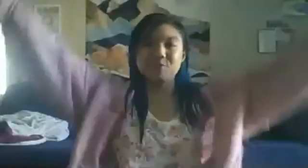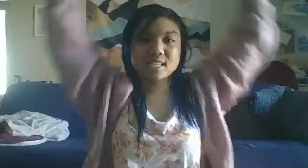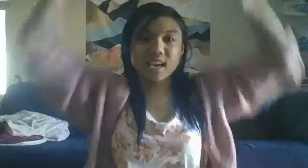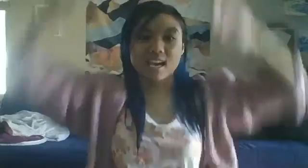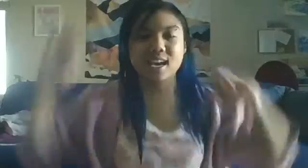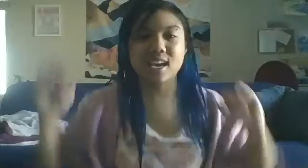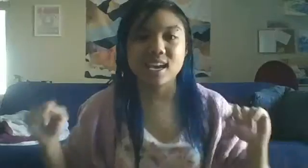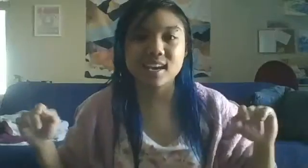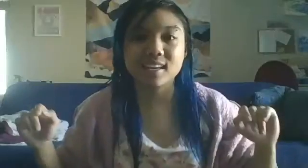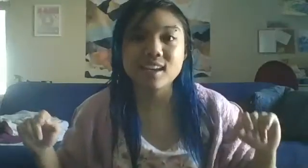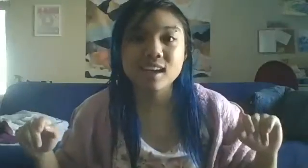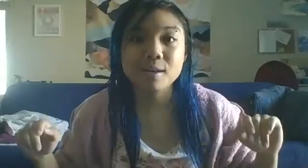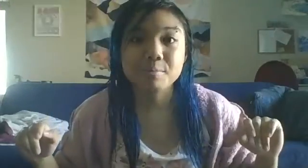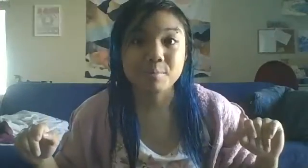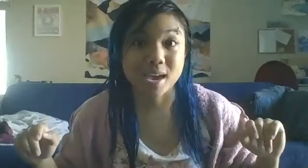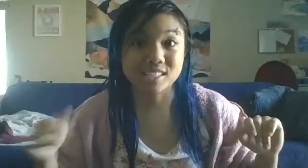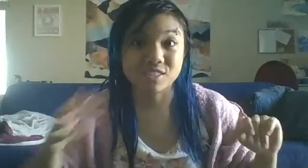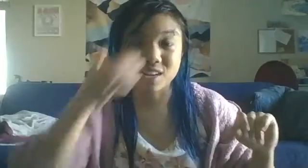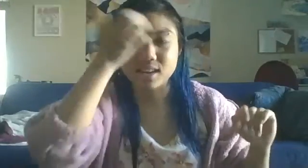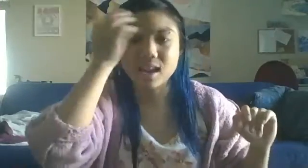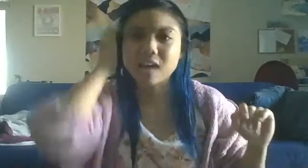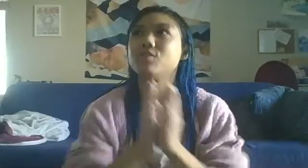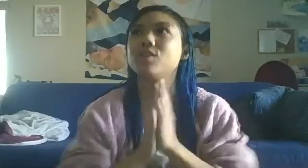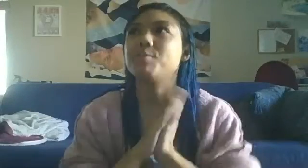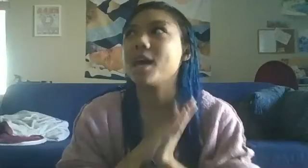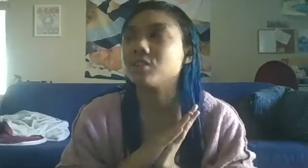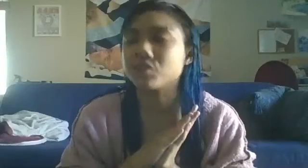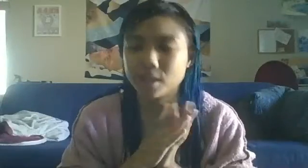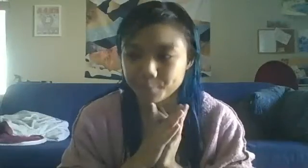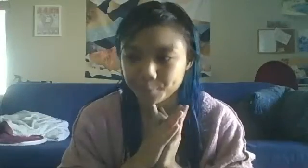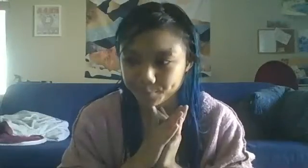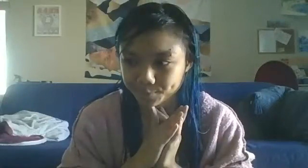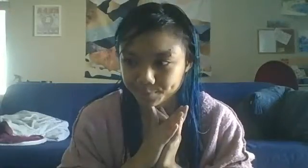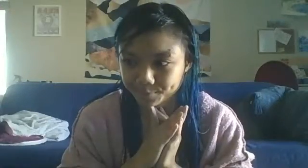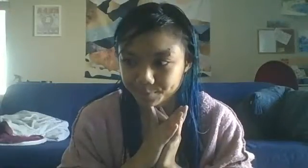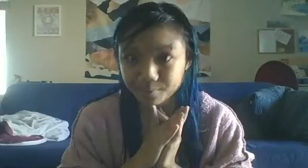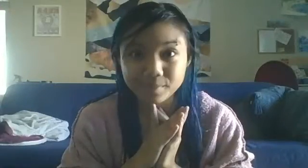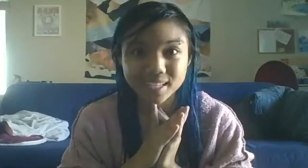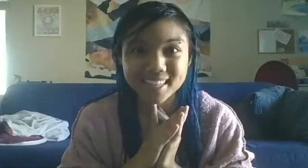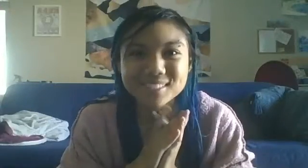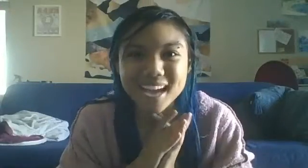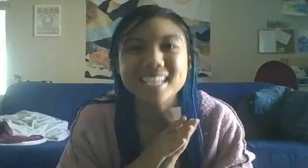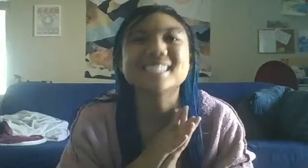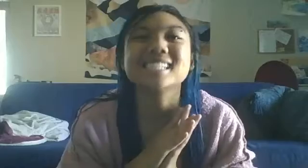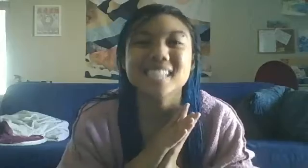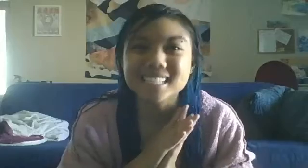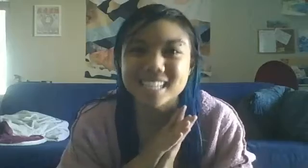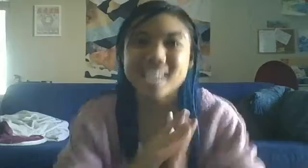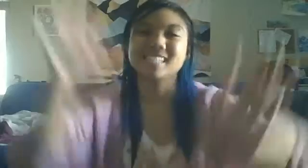All right, we are going to do it in Mandarin. How do we say thank you in Mandarin? That's right, it's xie xie. So